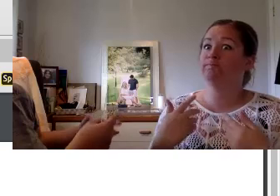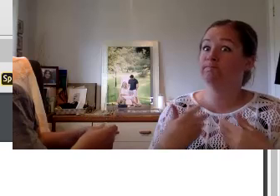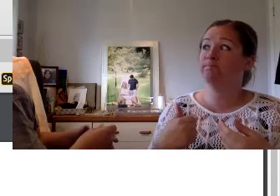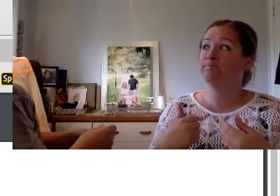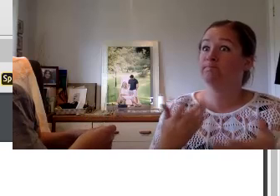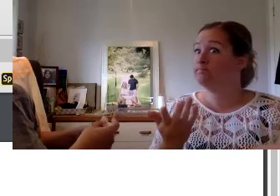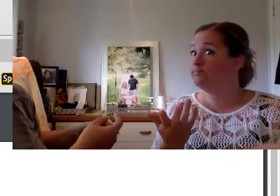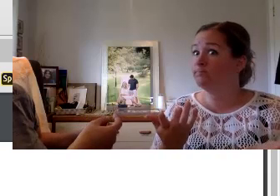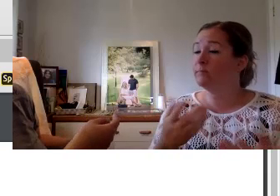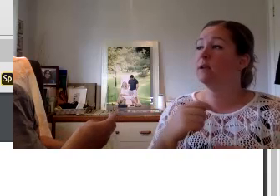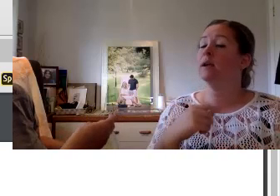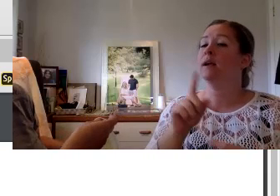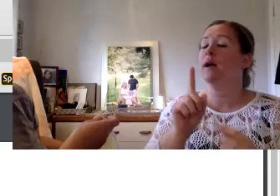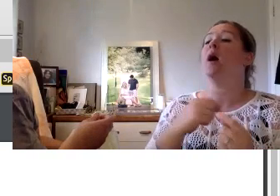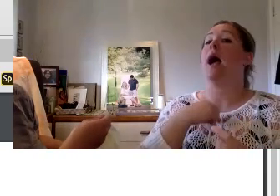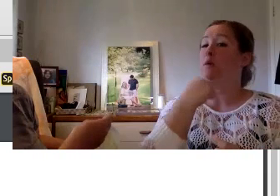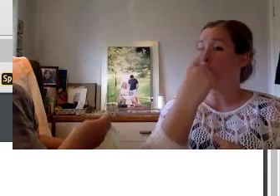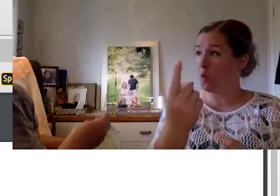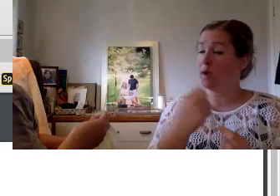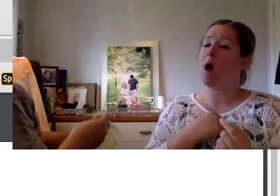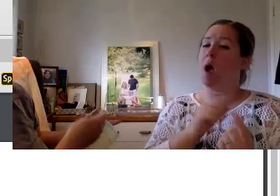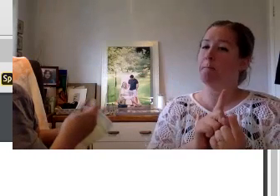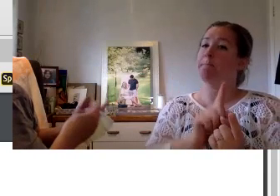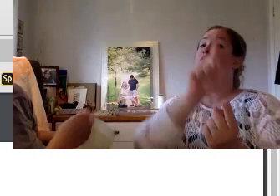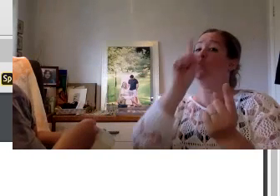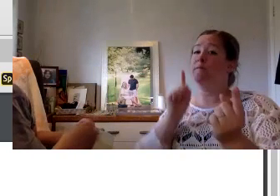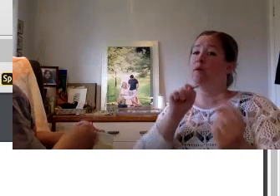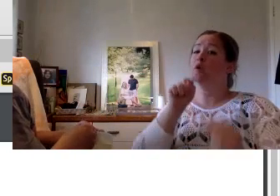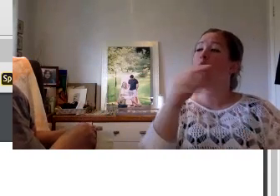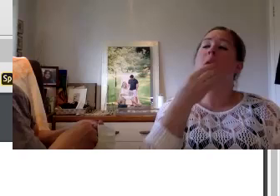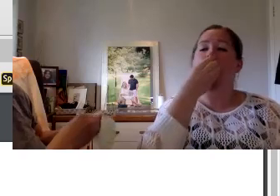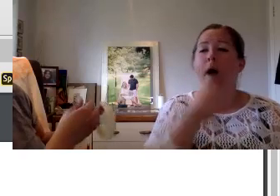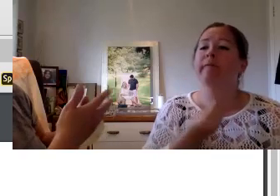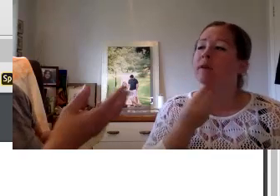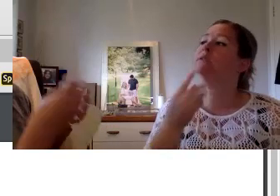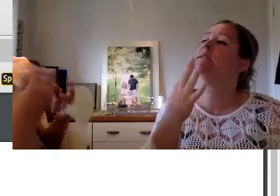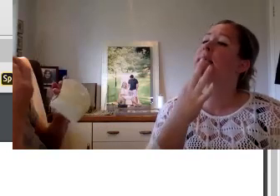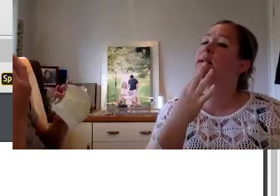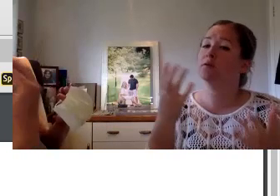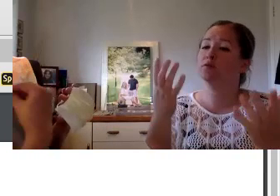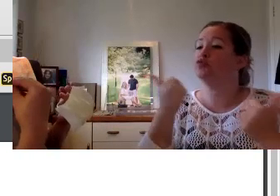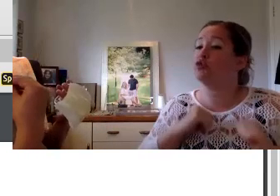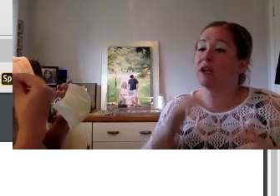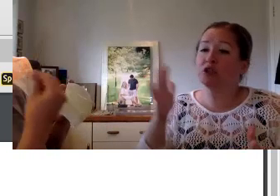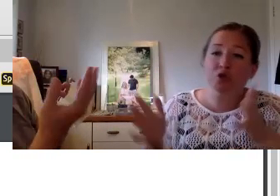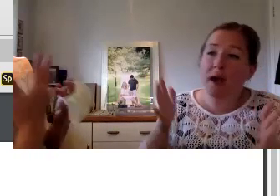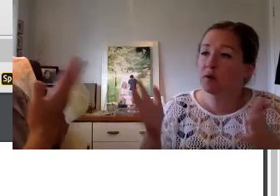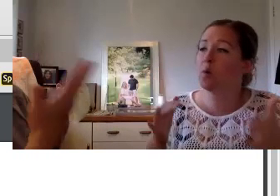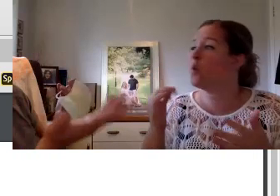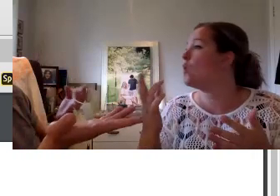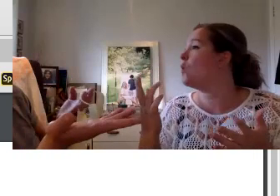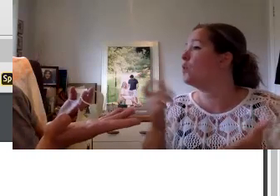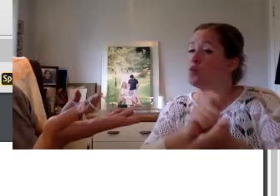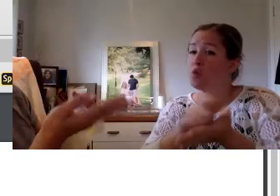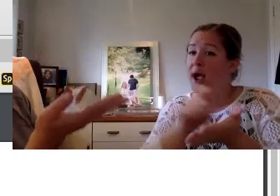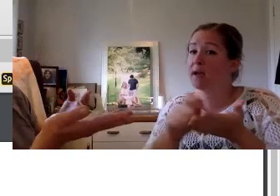deaf, people in the retail stores, they're so confused. So just a suggestion, move your mask a little bit if you need to